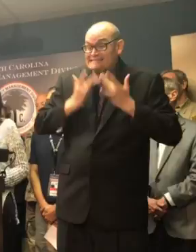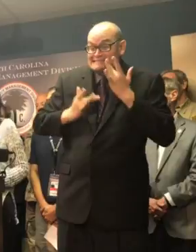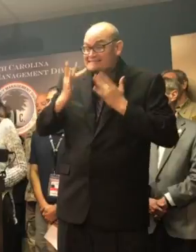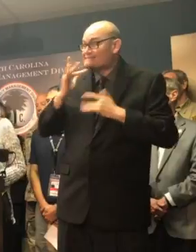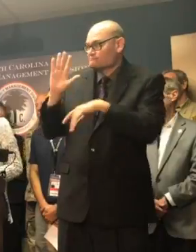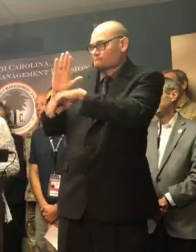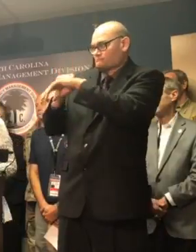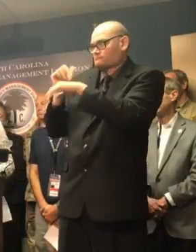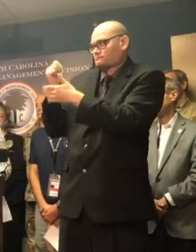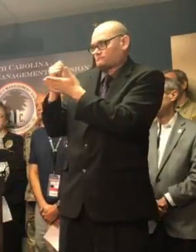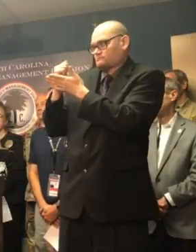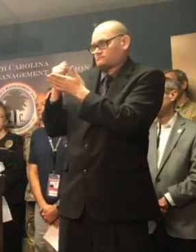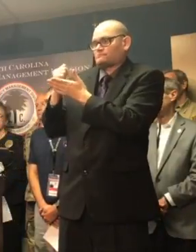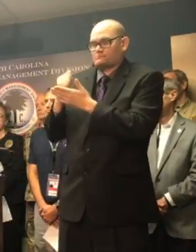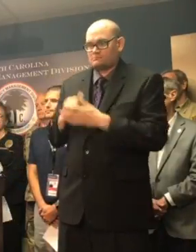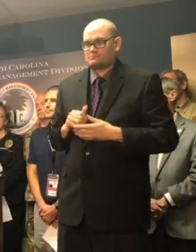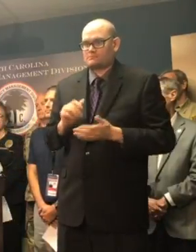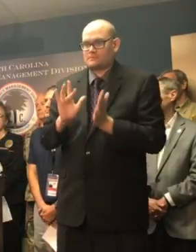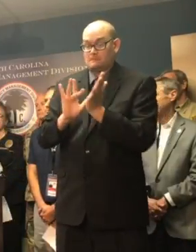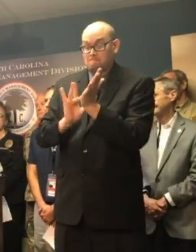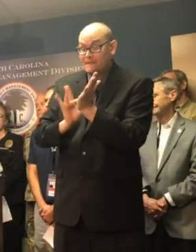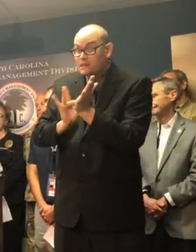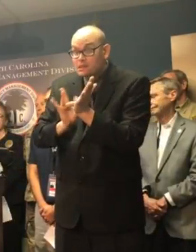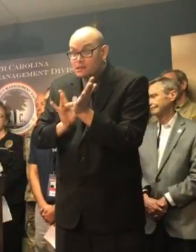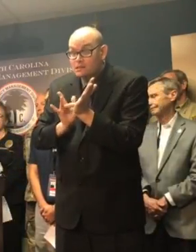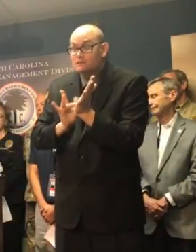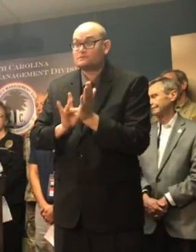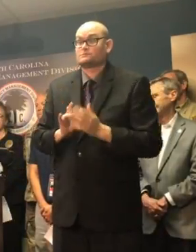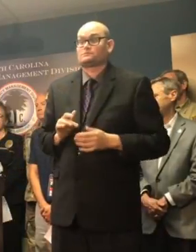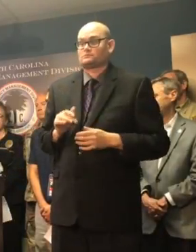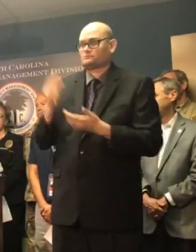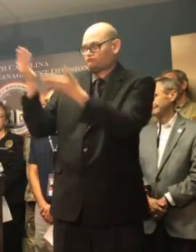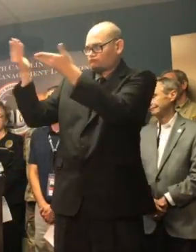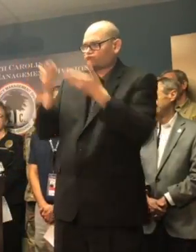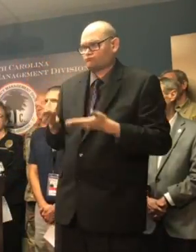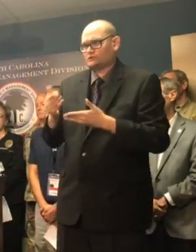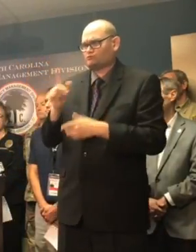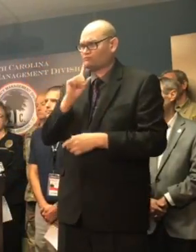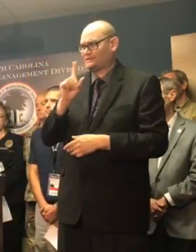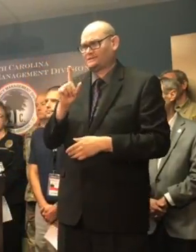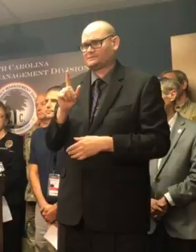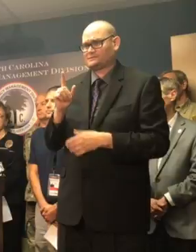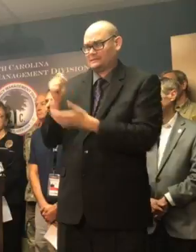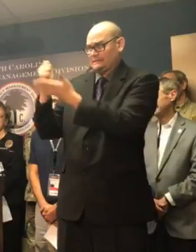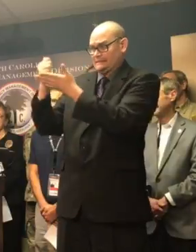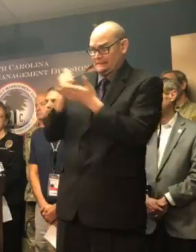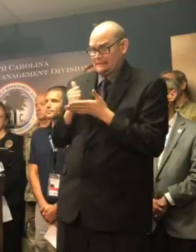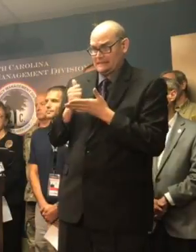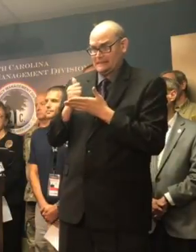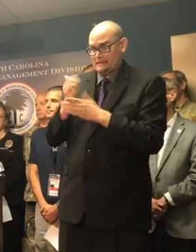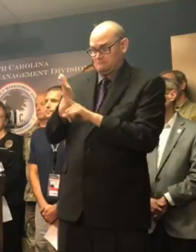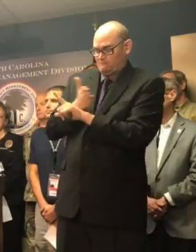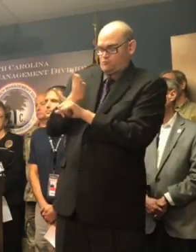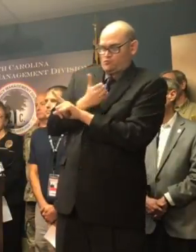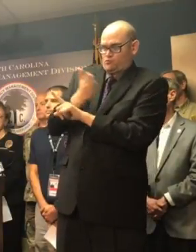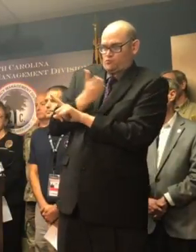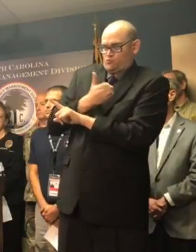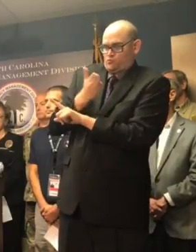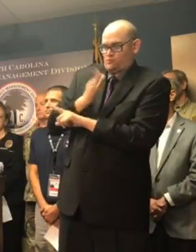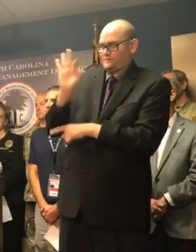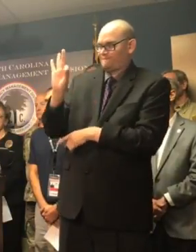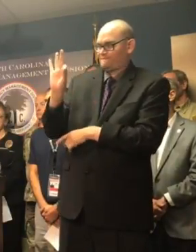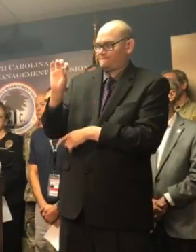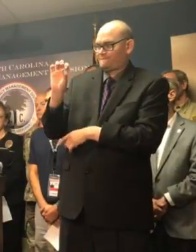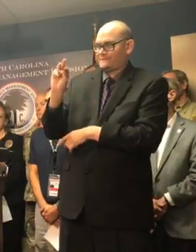even mobile medical, if those are the things that we need to have. That early direct assistance coming from FEMA is invaluable, and to be able to have